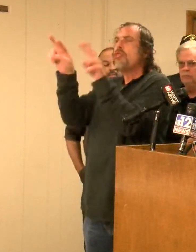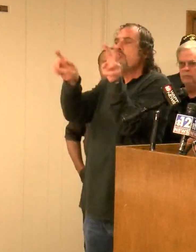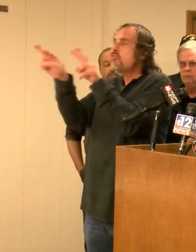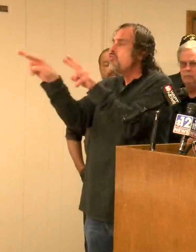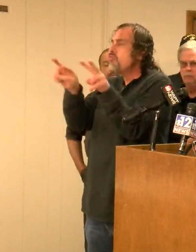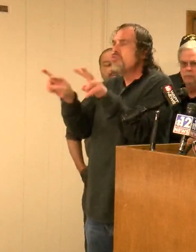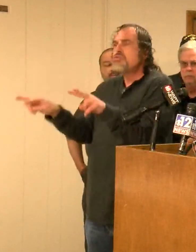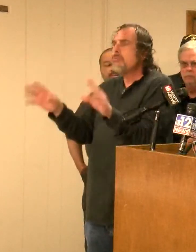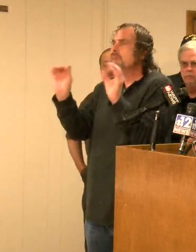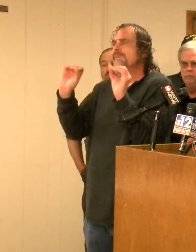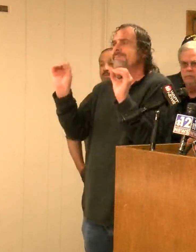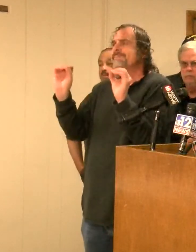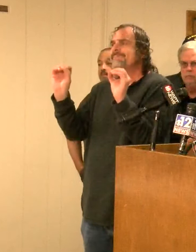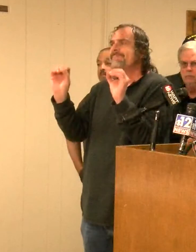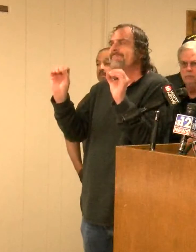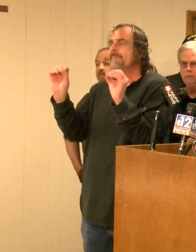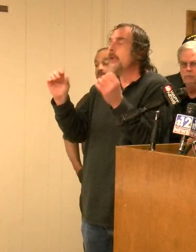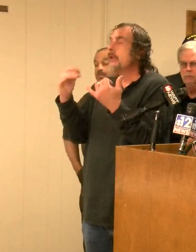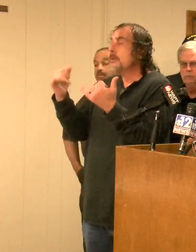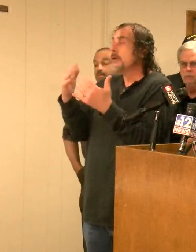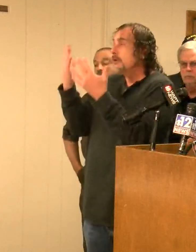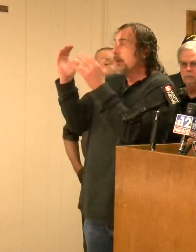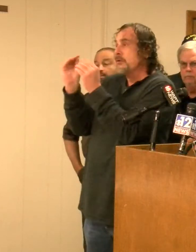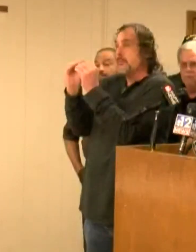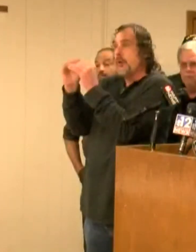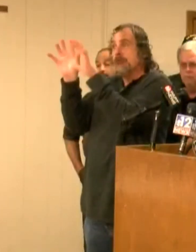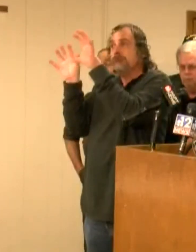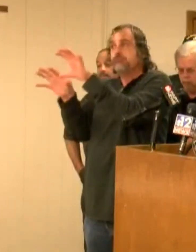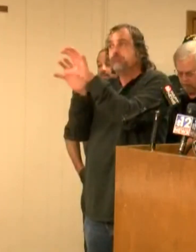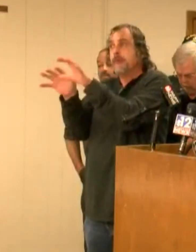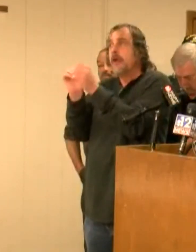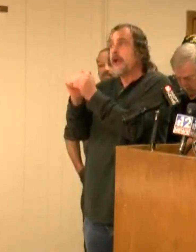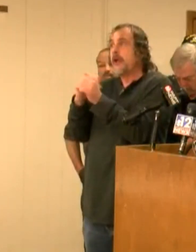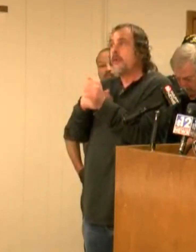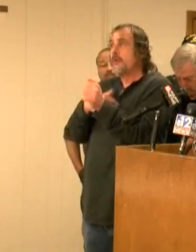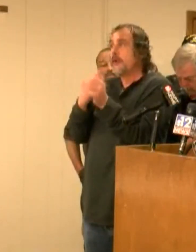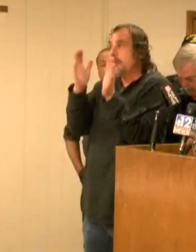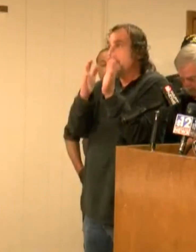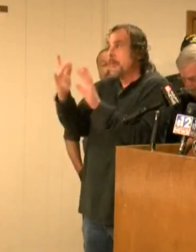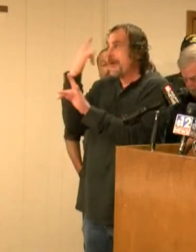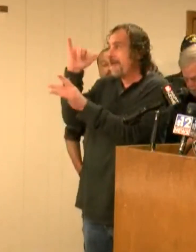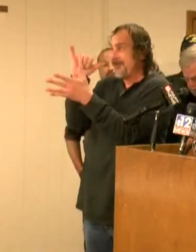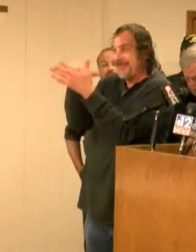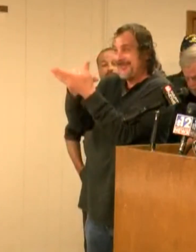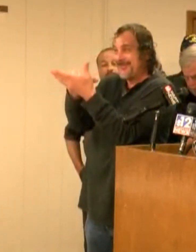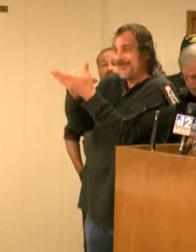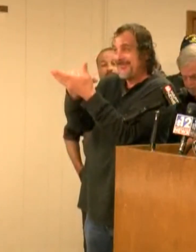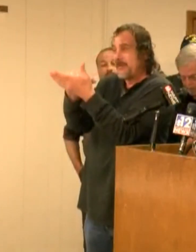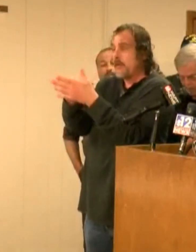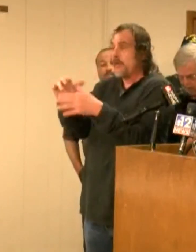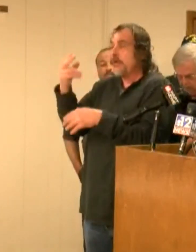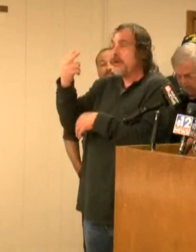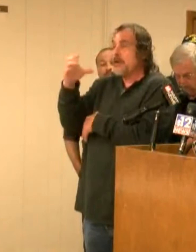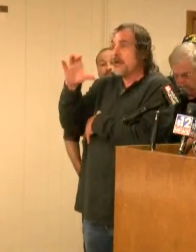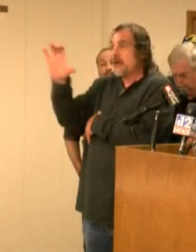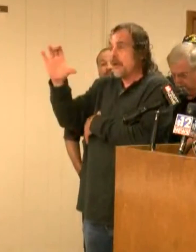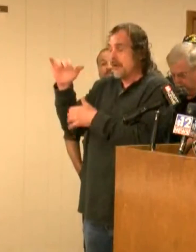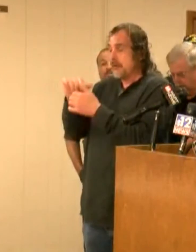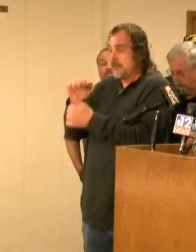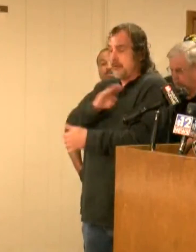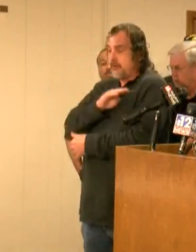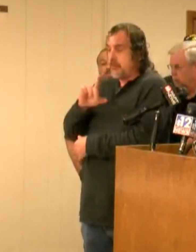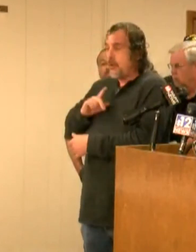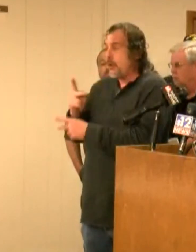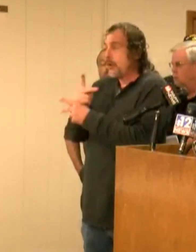We're expecting more rain, as just mentioned a few minutes ago, and we need to prepare for that. The Hinds County Board of